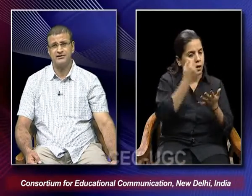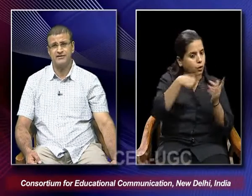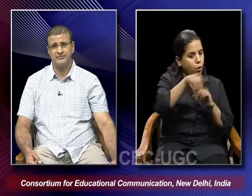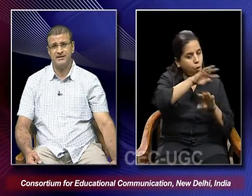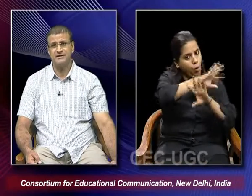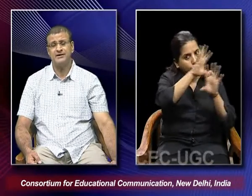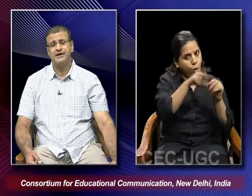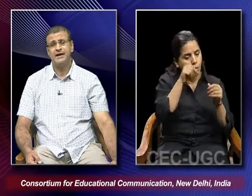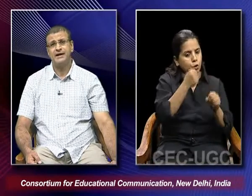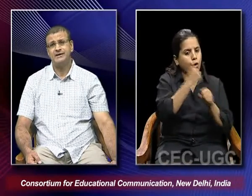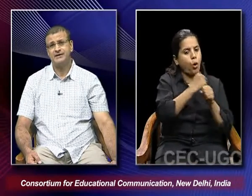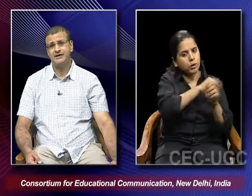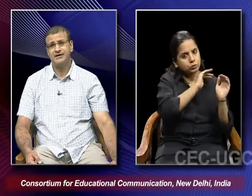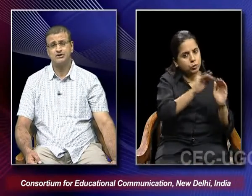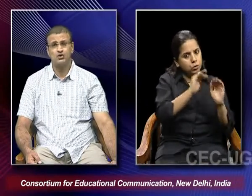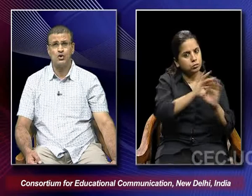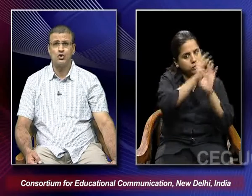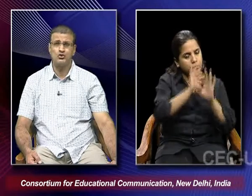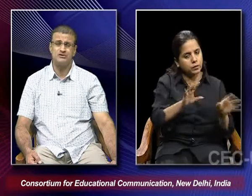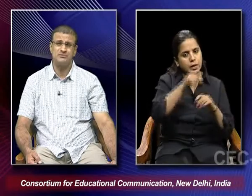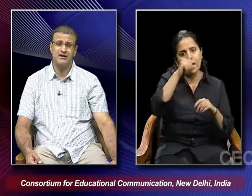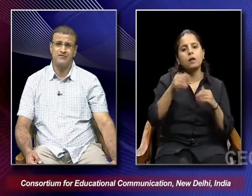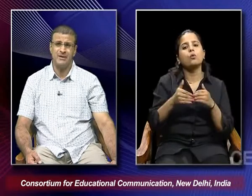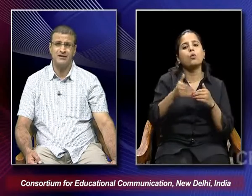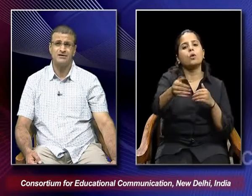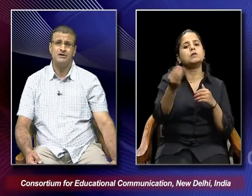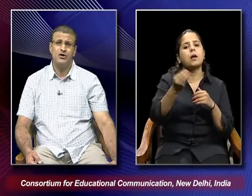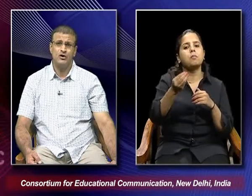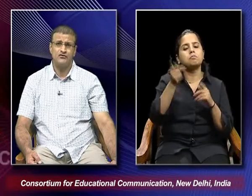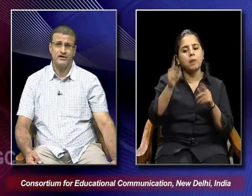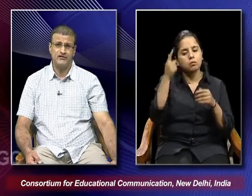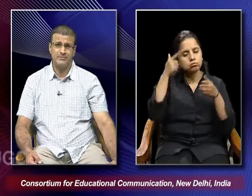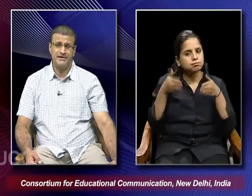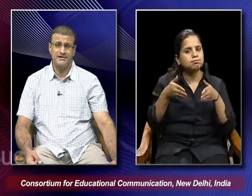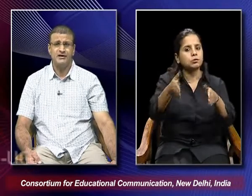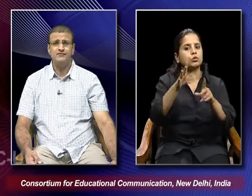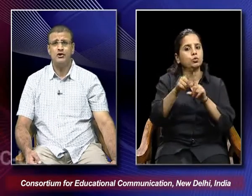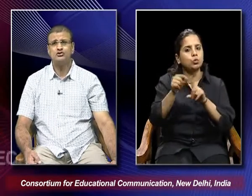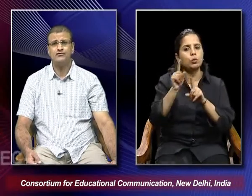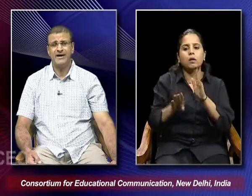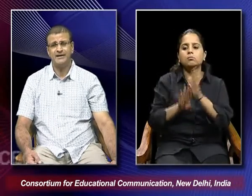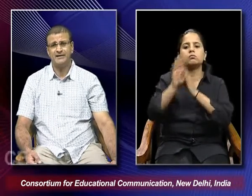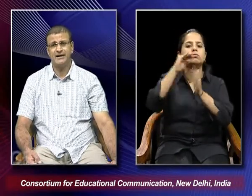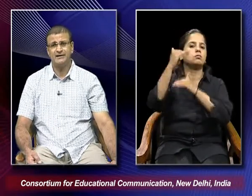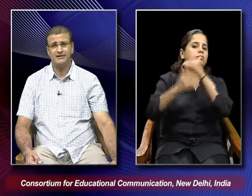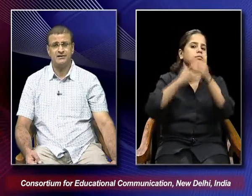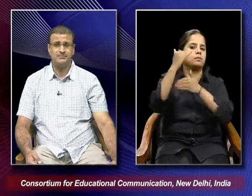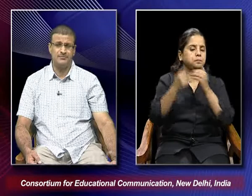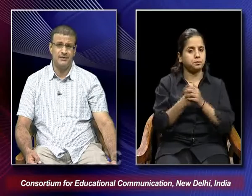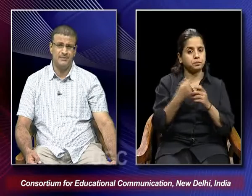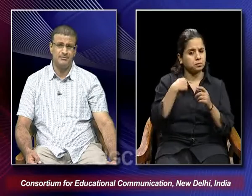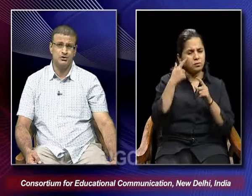from the government, and India should go to some kind of a path of development. We also find that